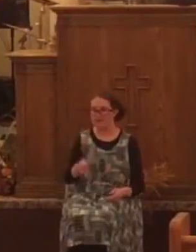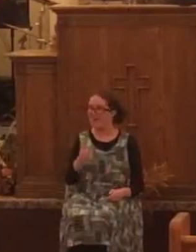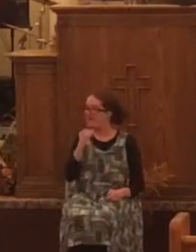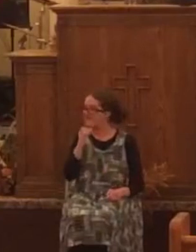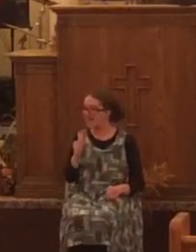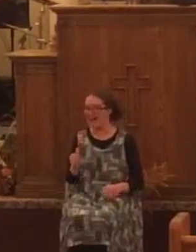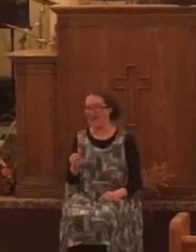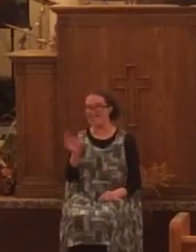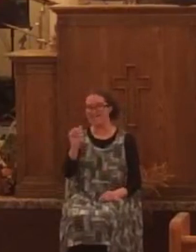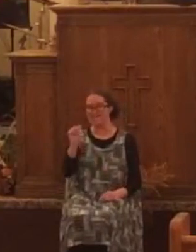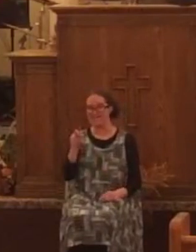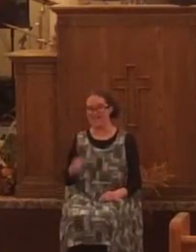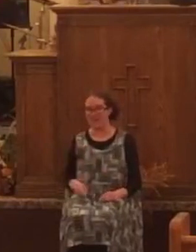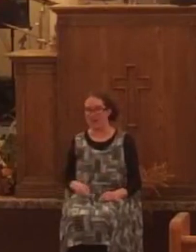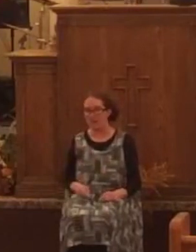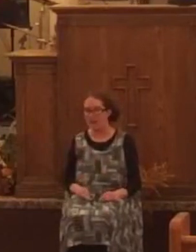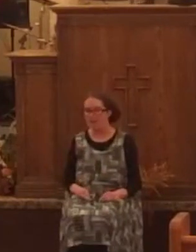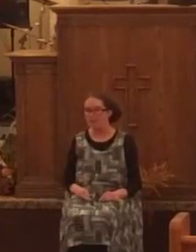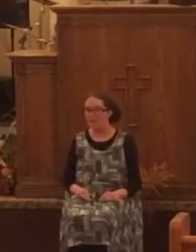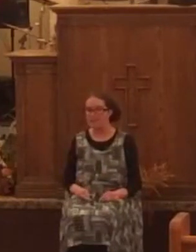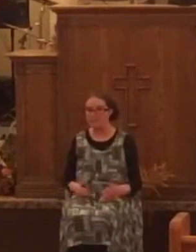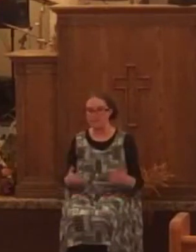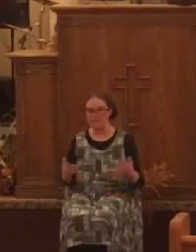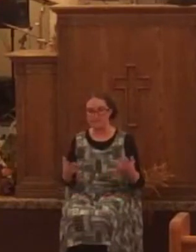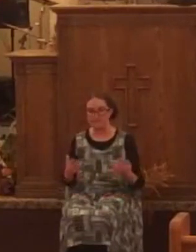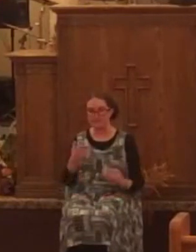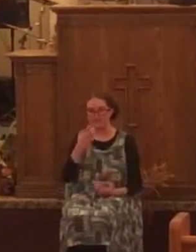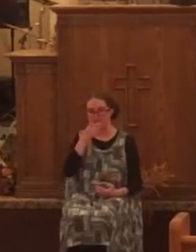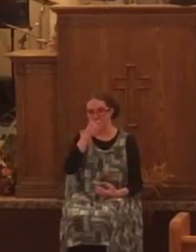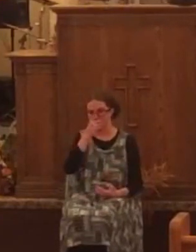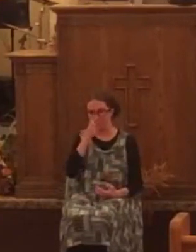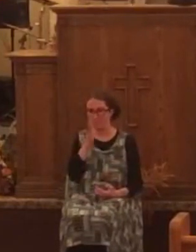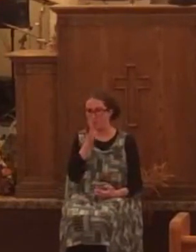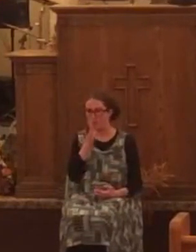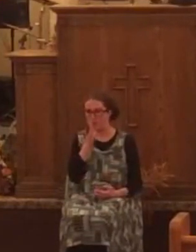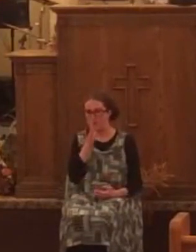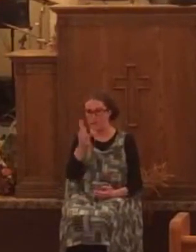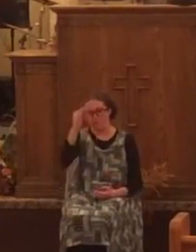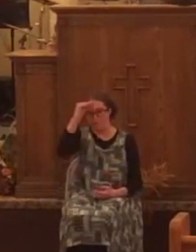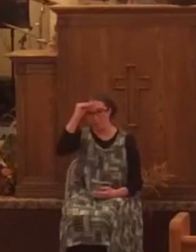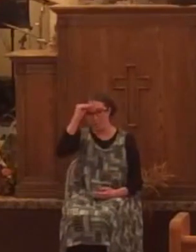mama evened it up. And mama said, you